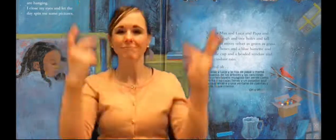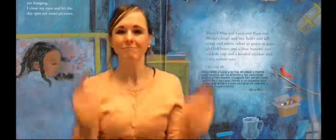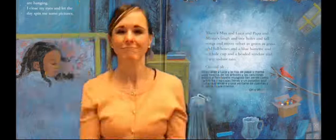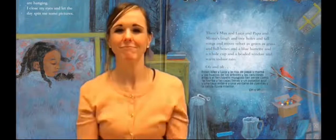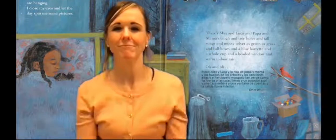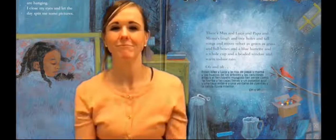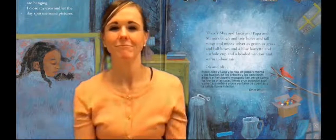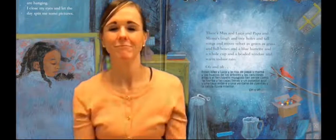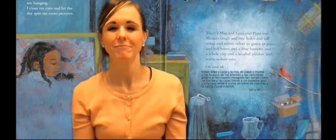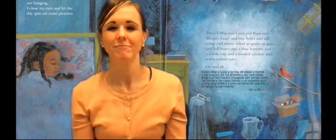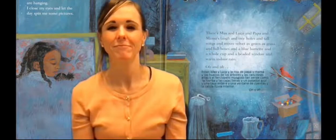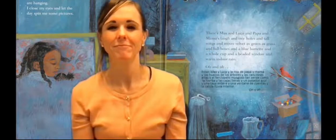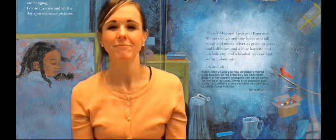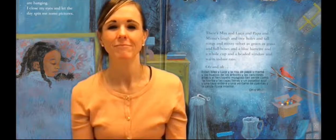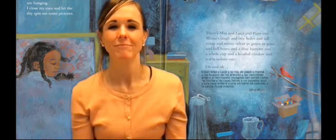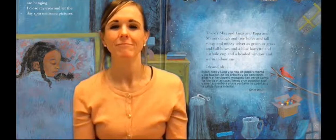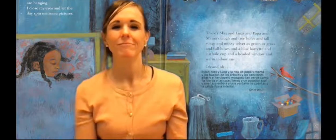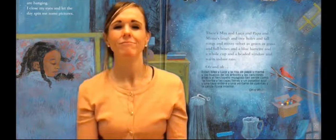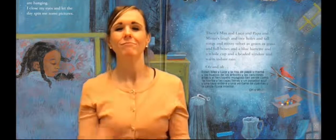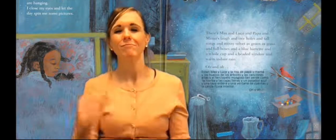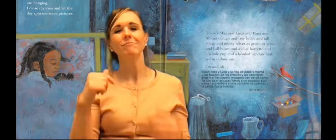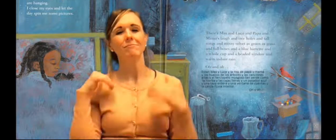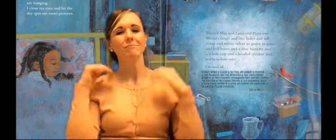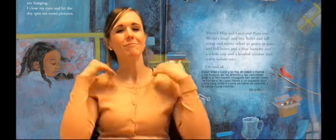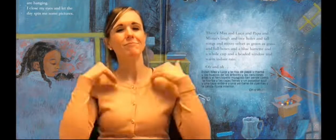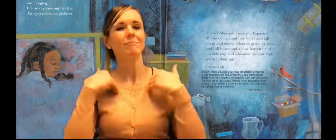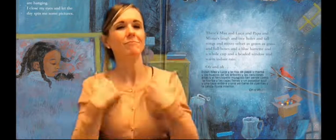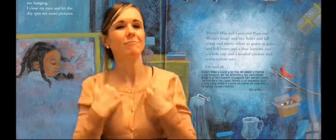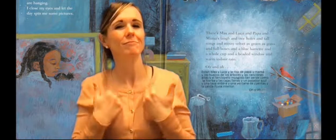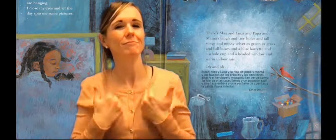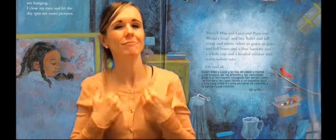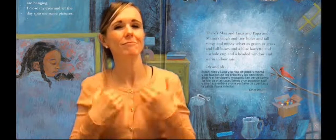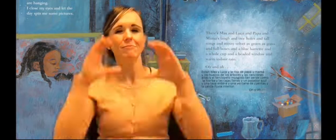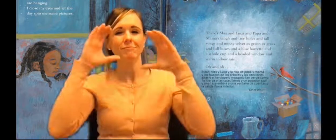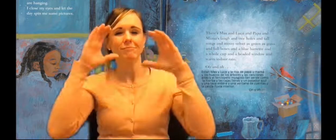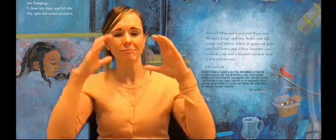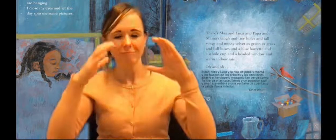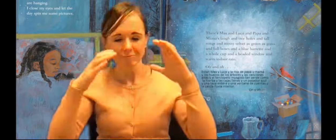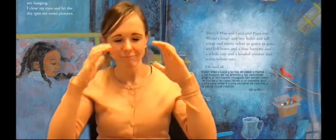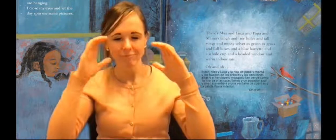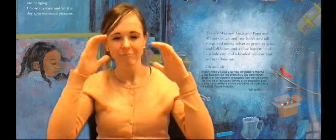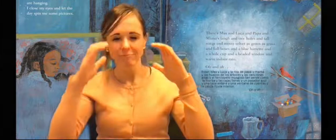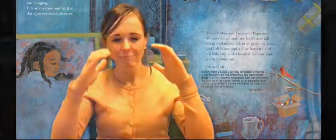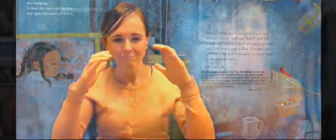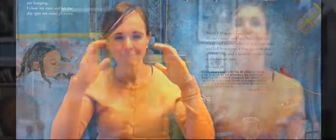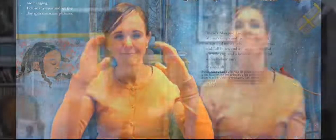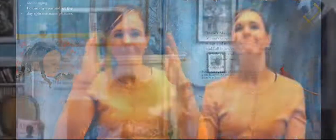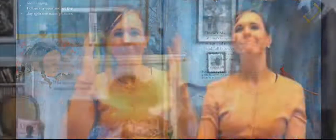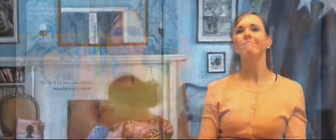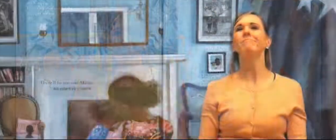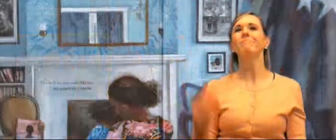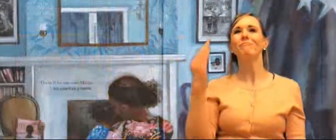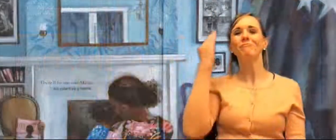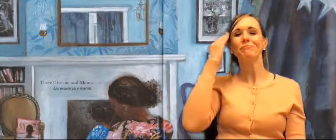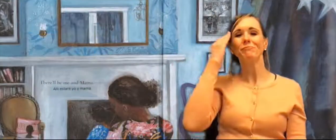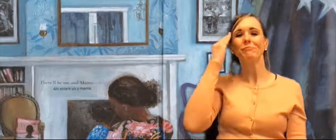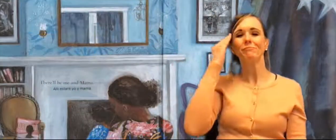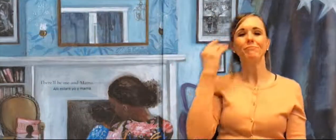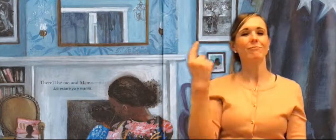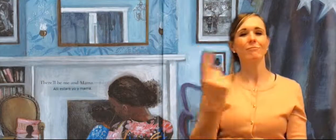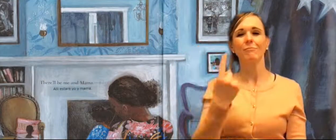All those things coming together in one dream. I'm tired. My eyelids are